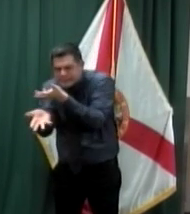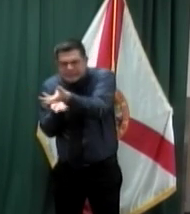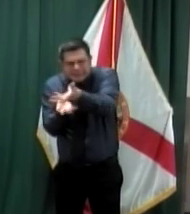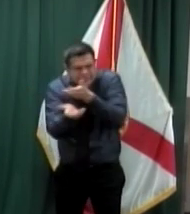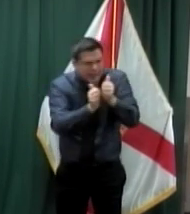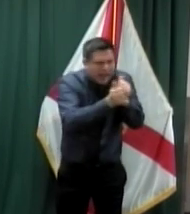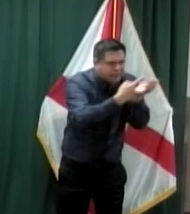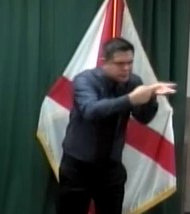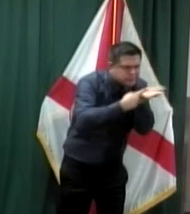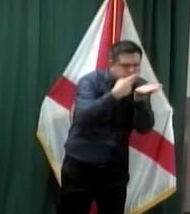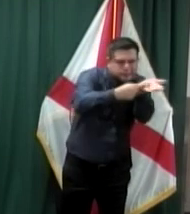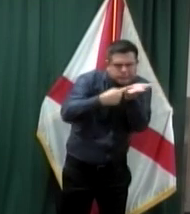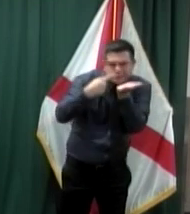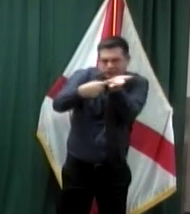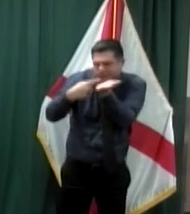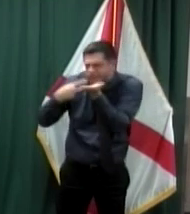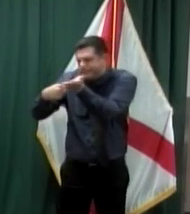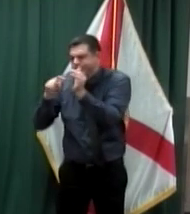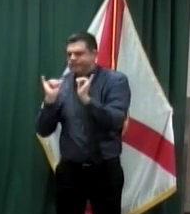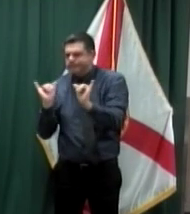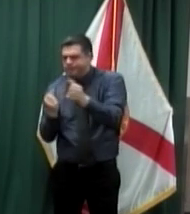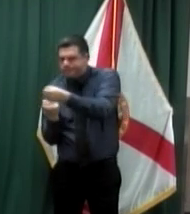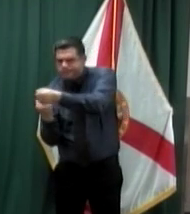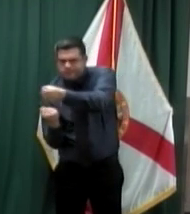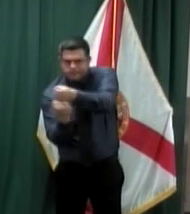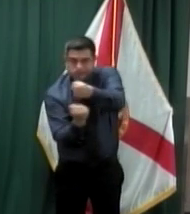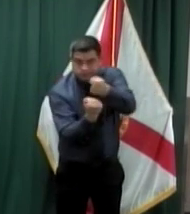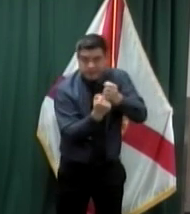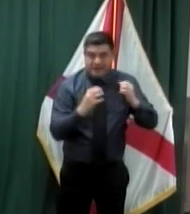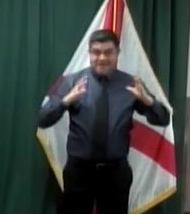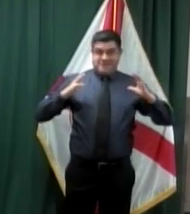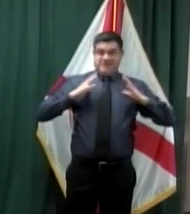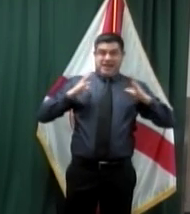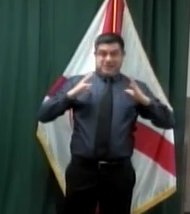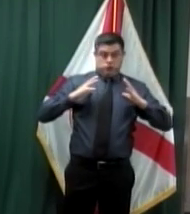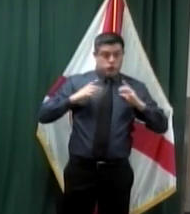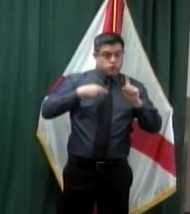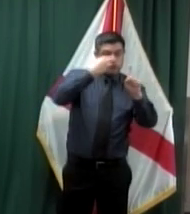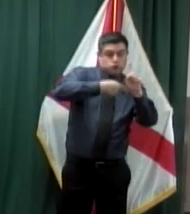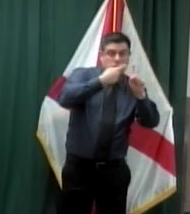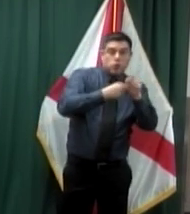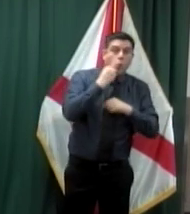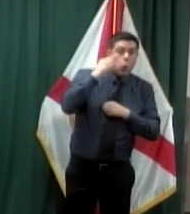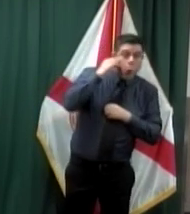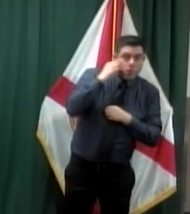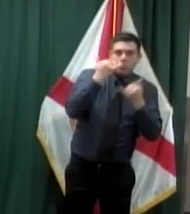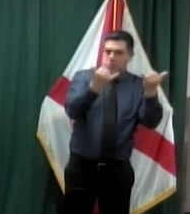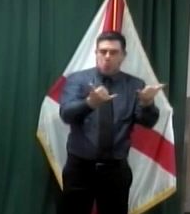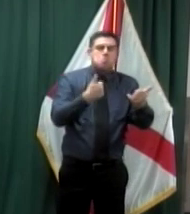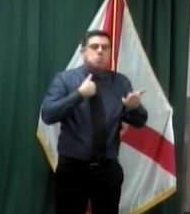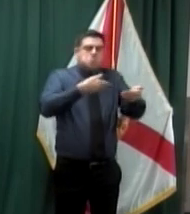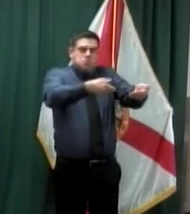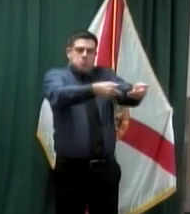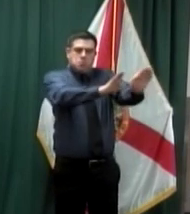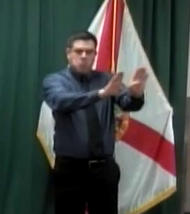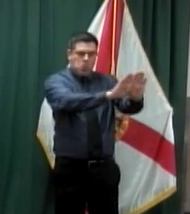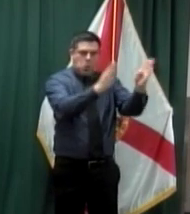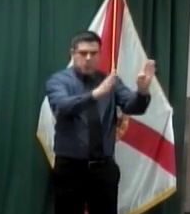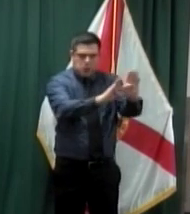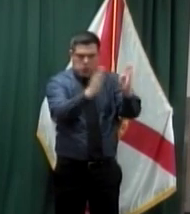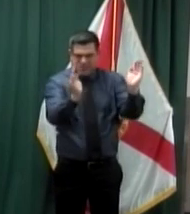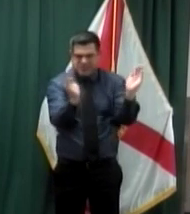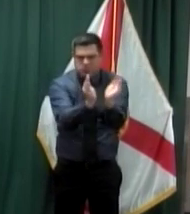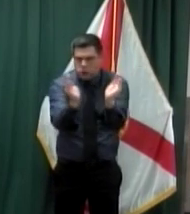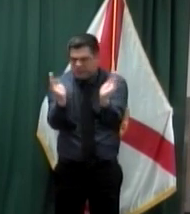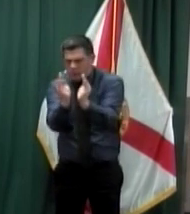to open up vacation rentals in our community. So we have that letter, and we'll be sending that to the state of Florida for